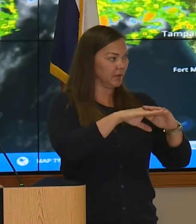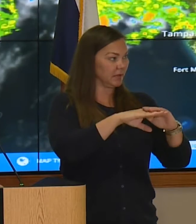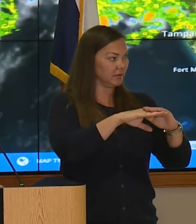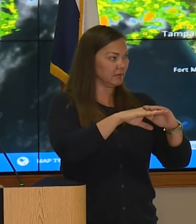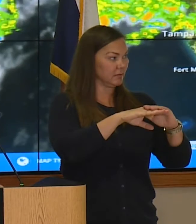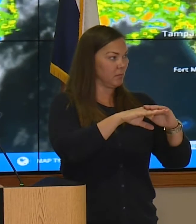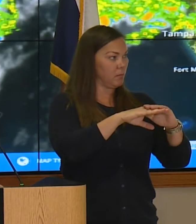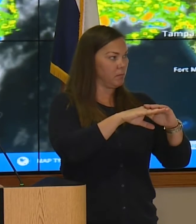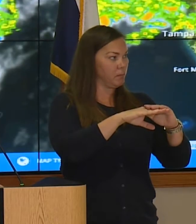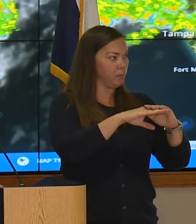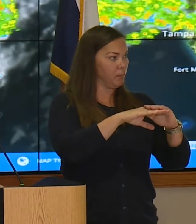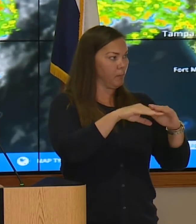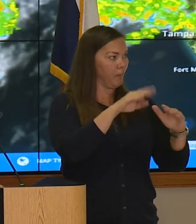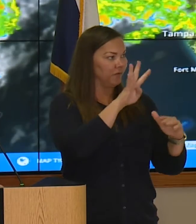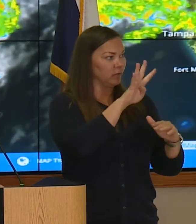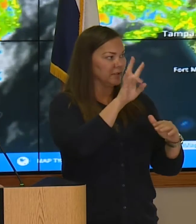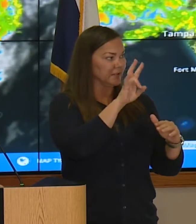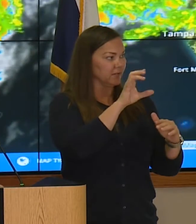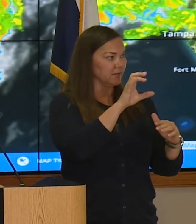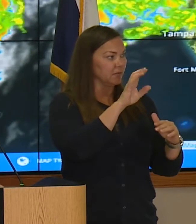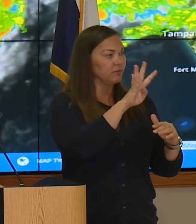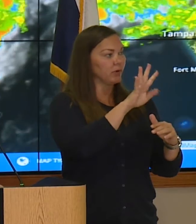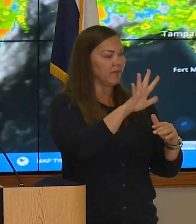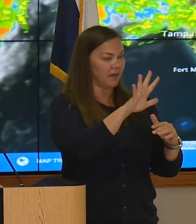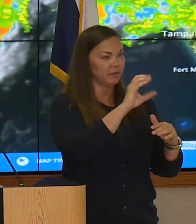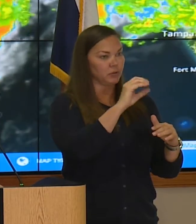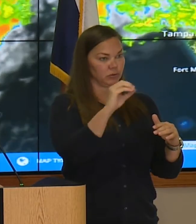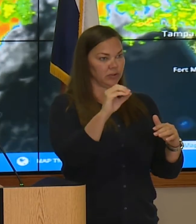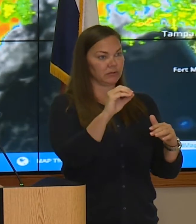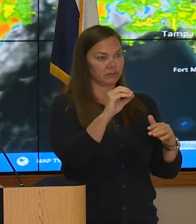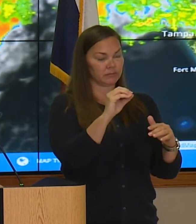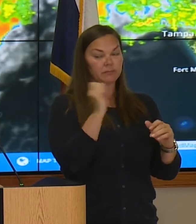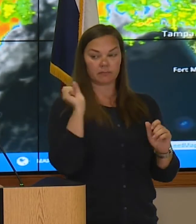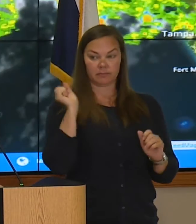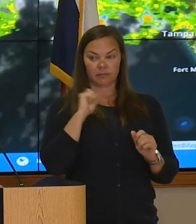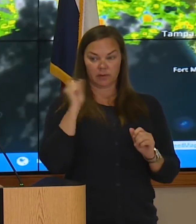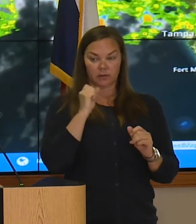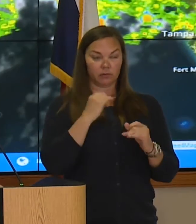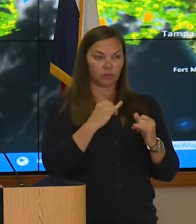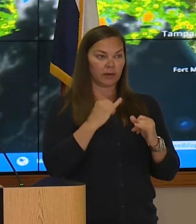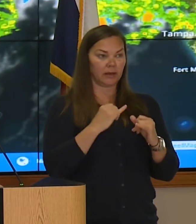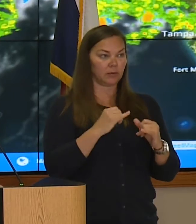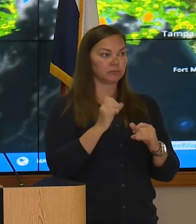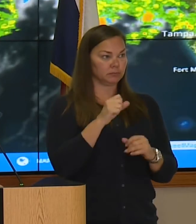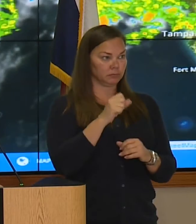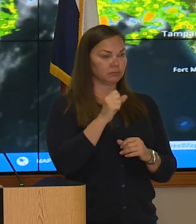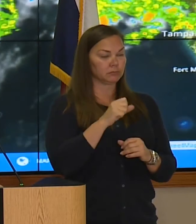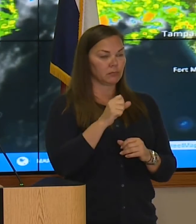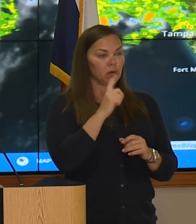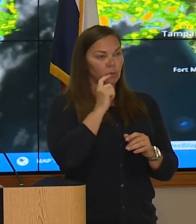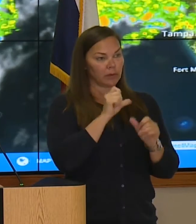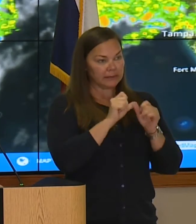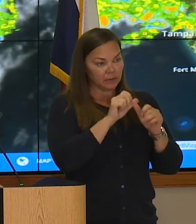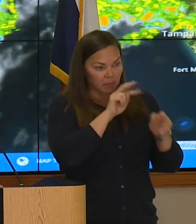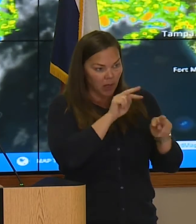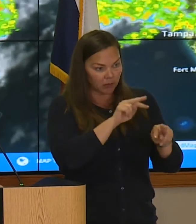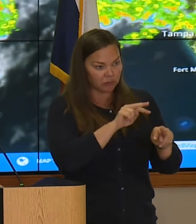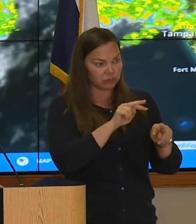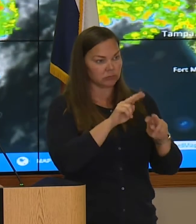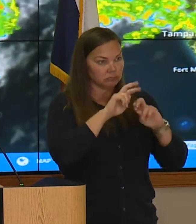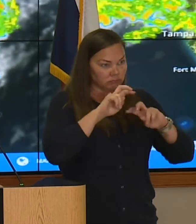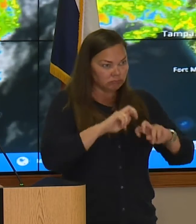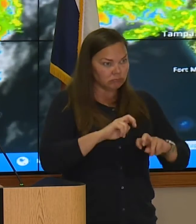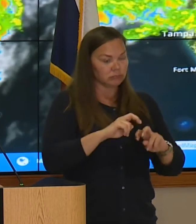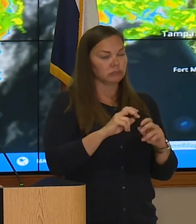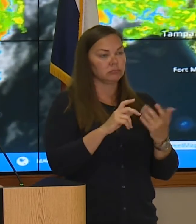that, what was it, 4,700? 4,500? 4,500. Yes, as of right now. So we'll continue to monitor and model,